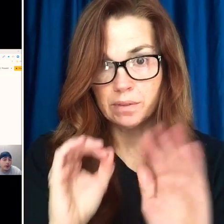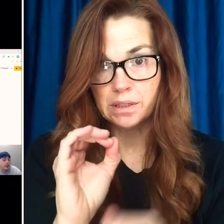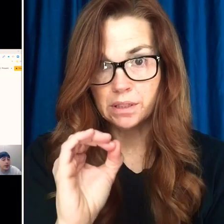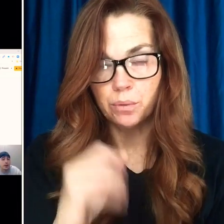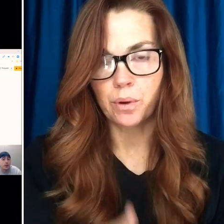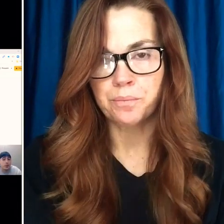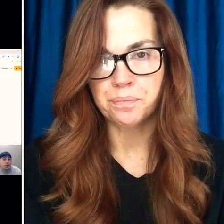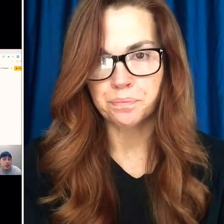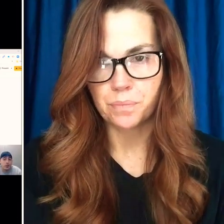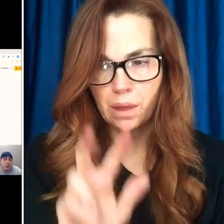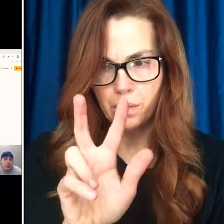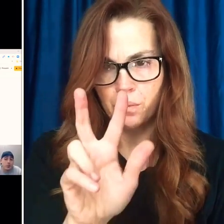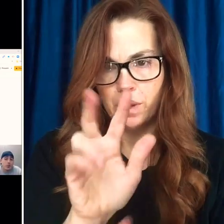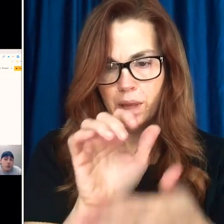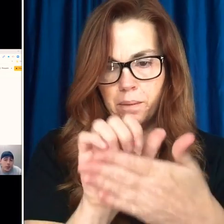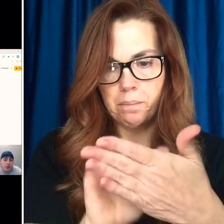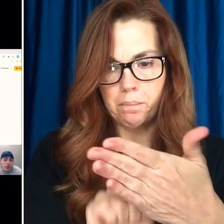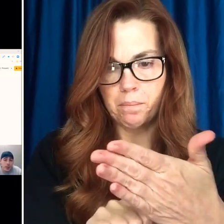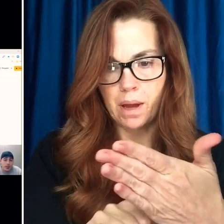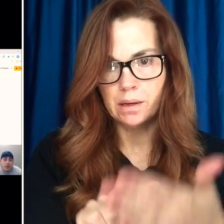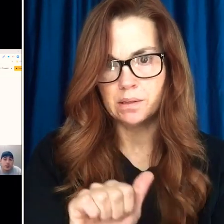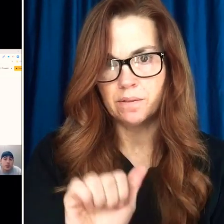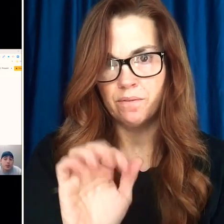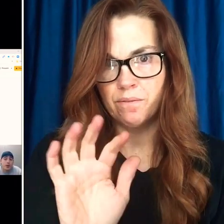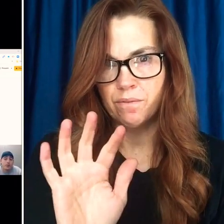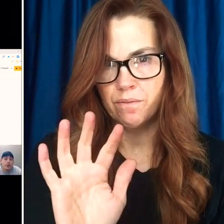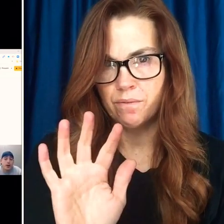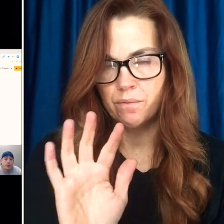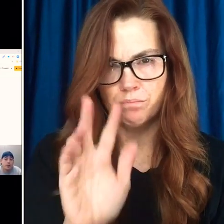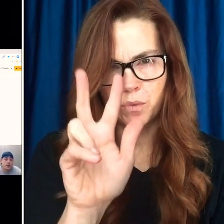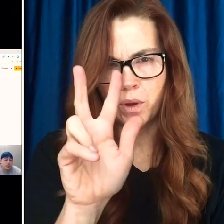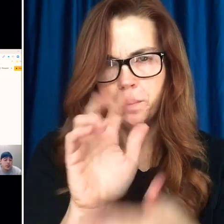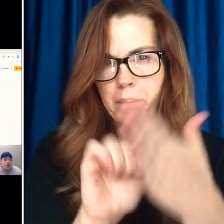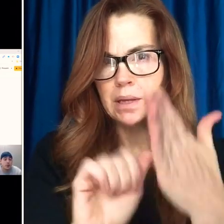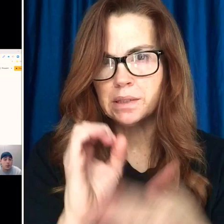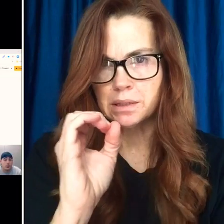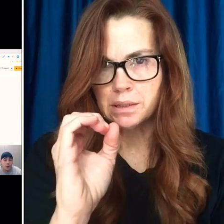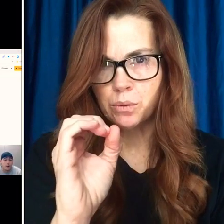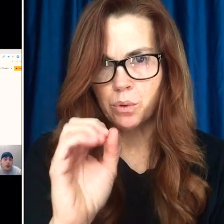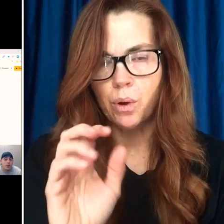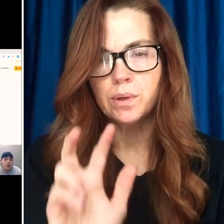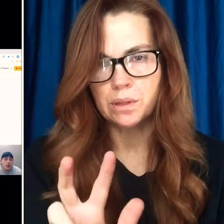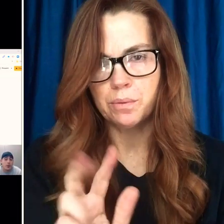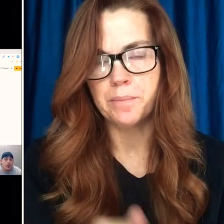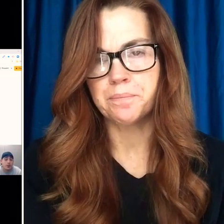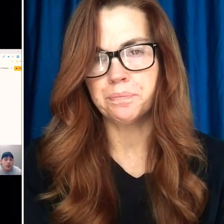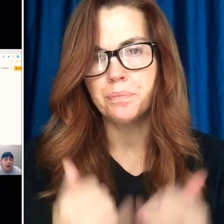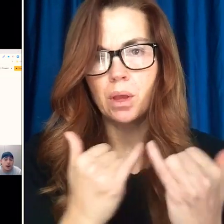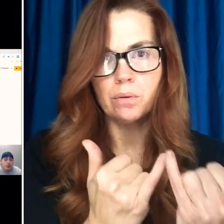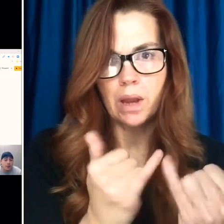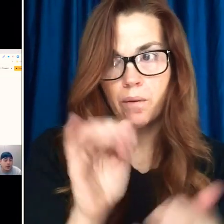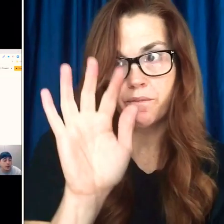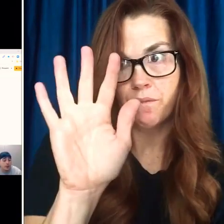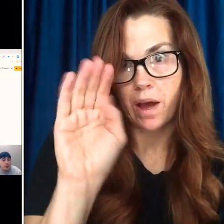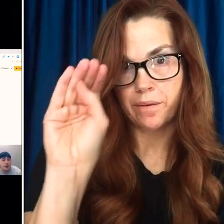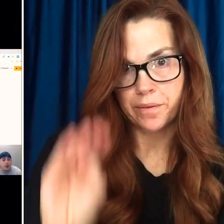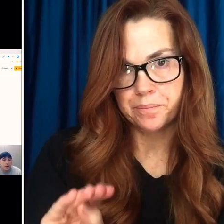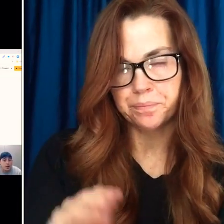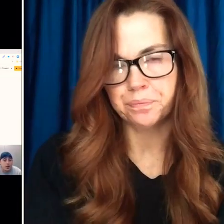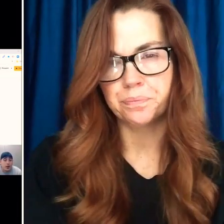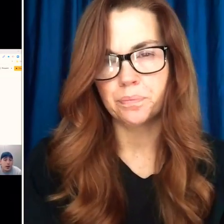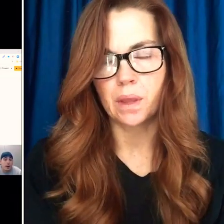Well, 5 can't go into 3, so I'm going to put a 0 there. 0 times 5 is 0. 3 minus 5 is